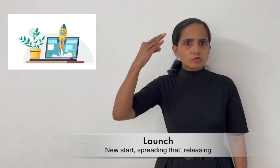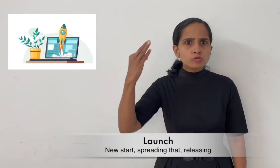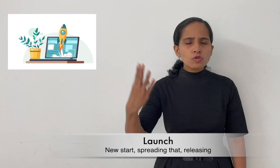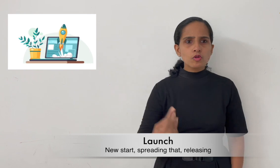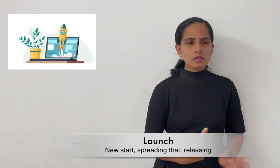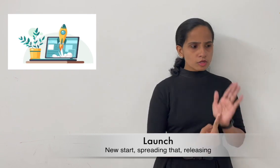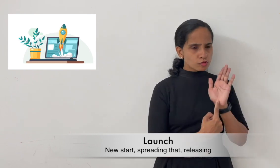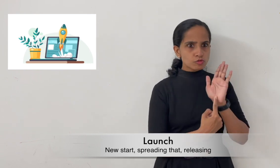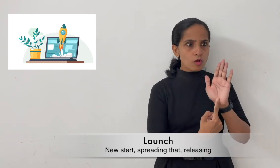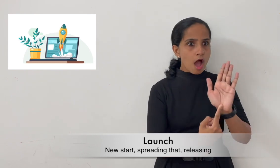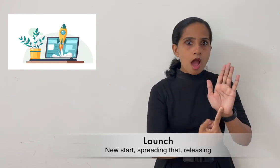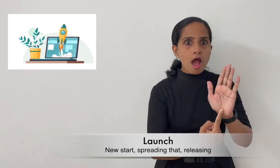Launch.